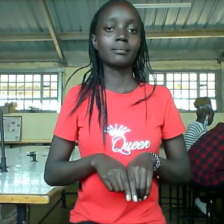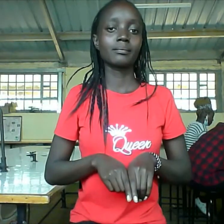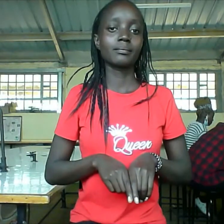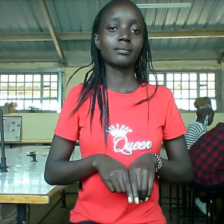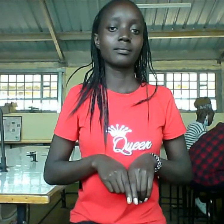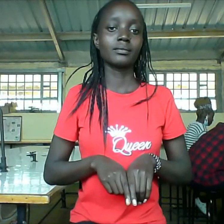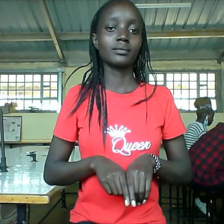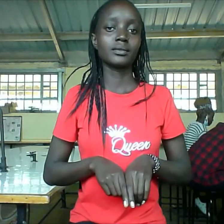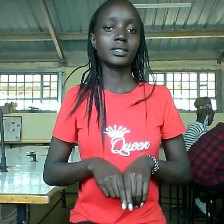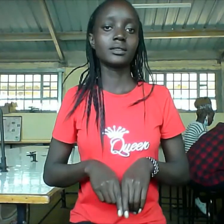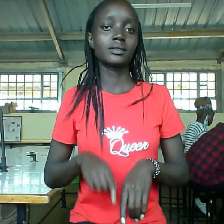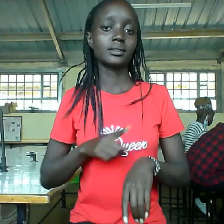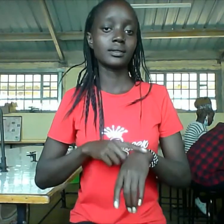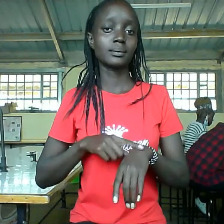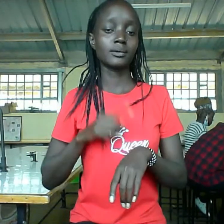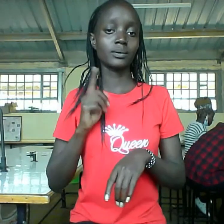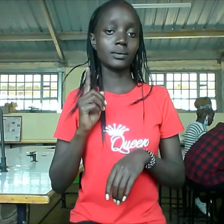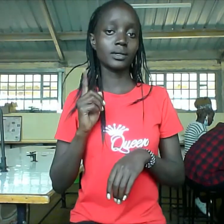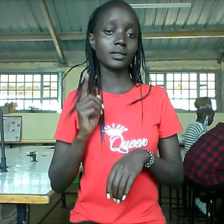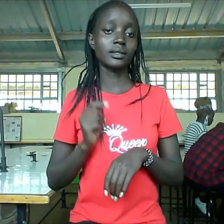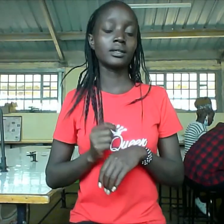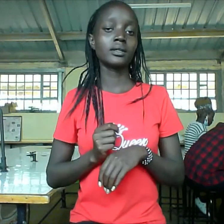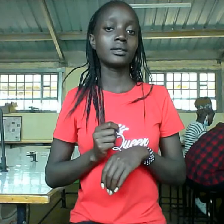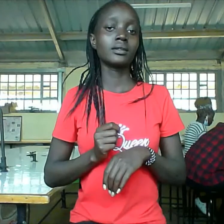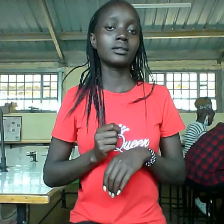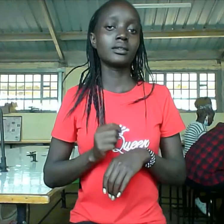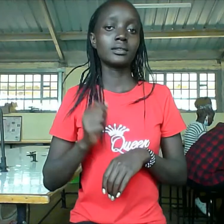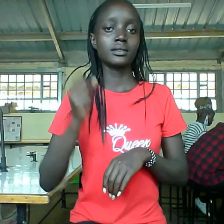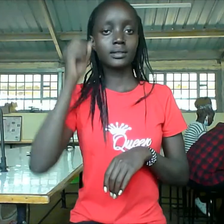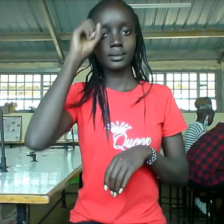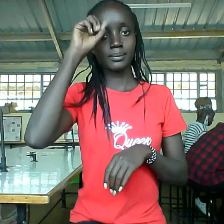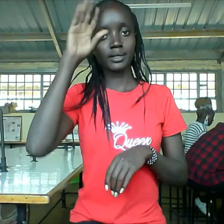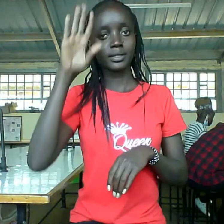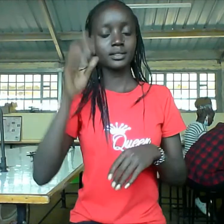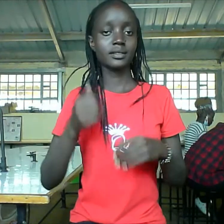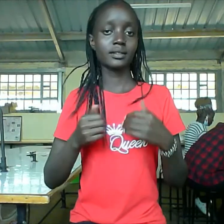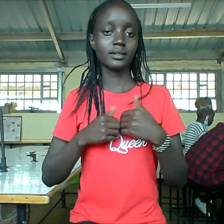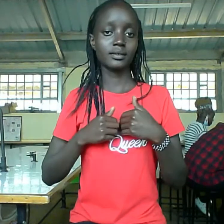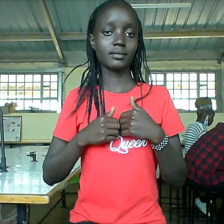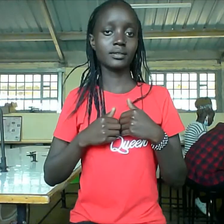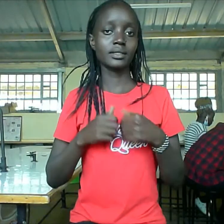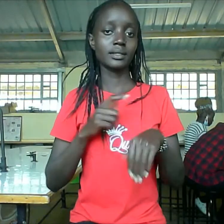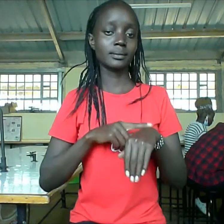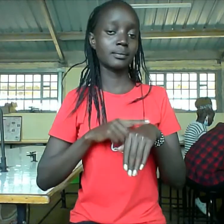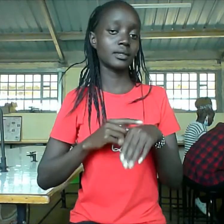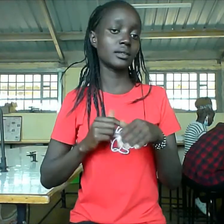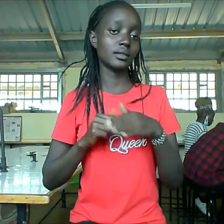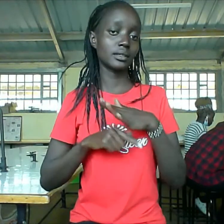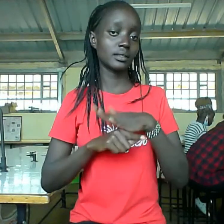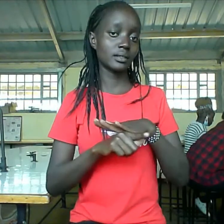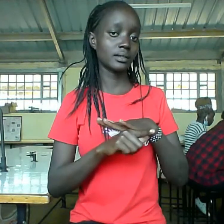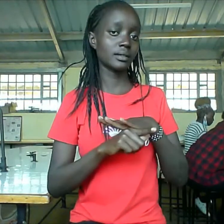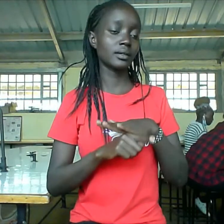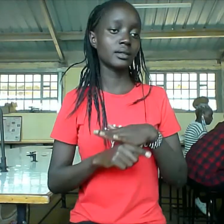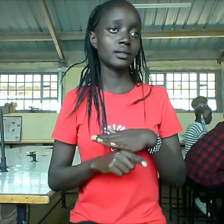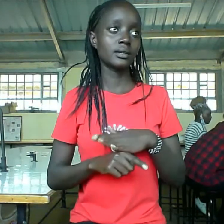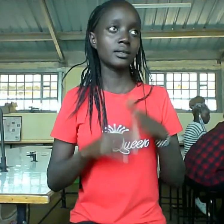pleasant surprise in the morning. He entered the barn and found that a small